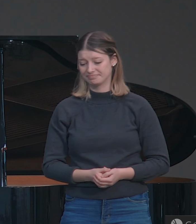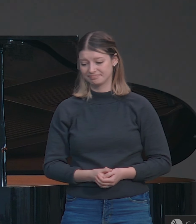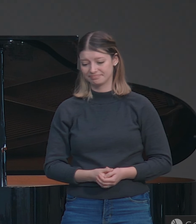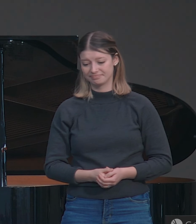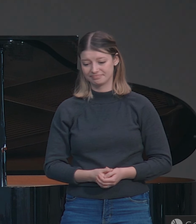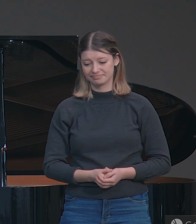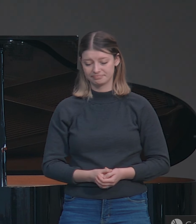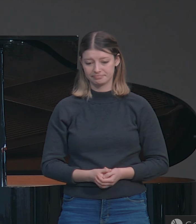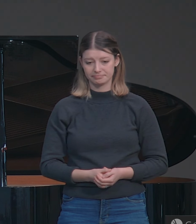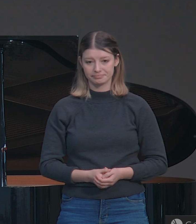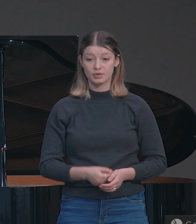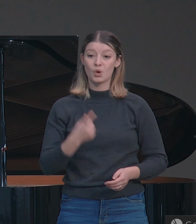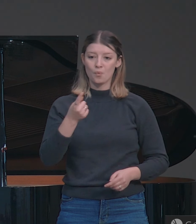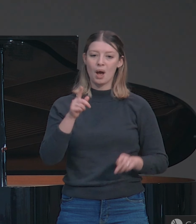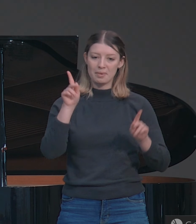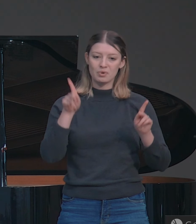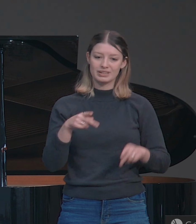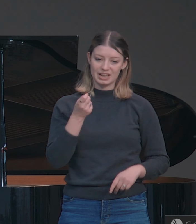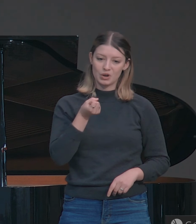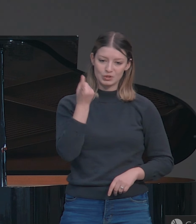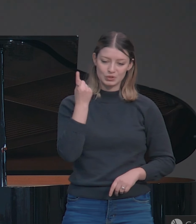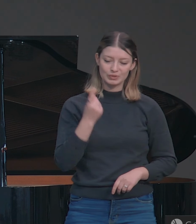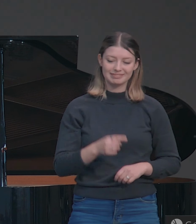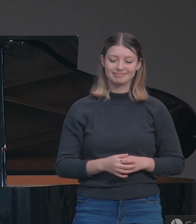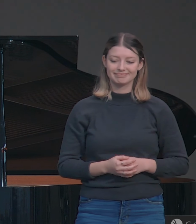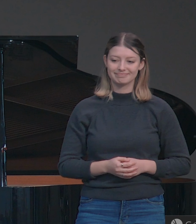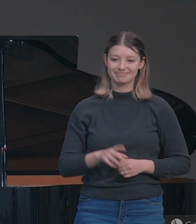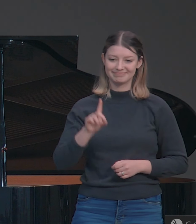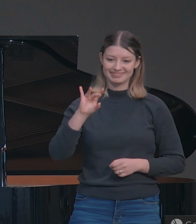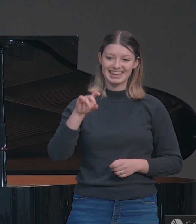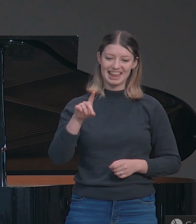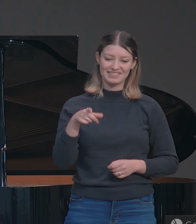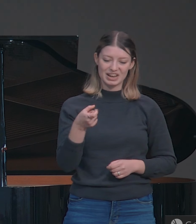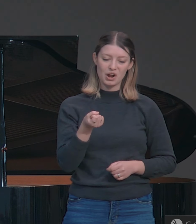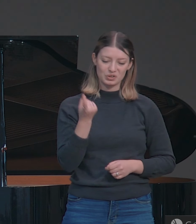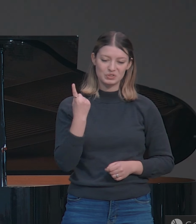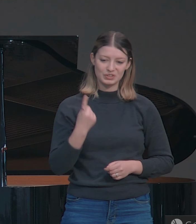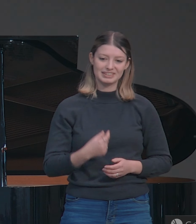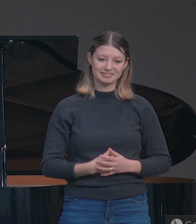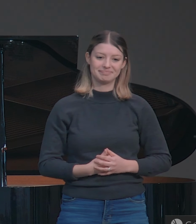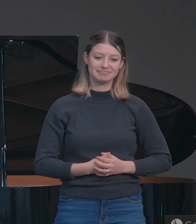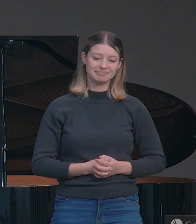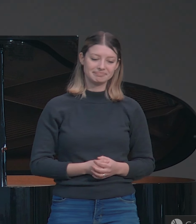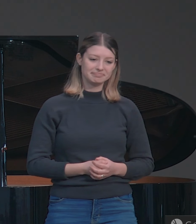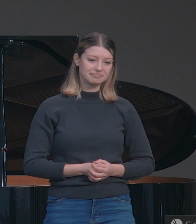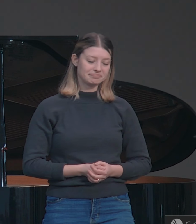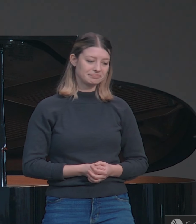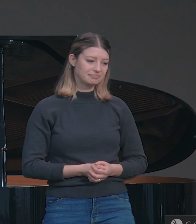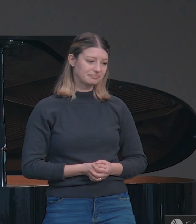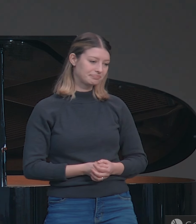There was a man who understood this. David understood this.